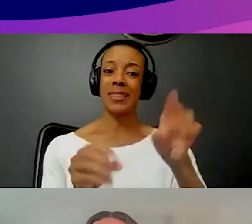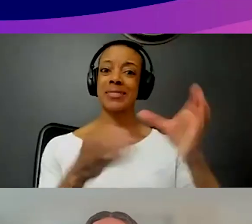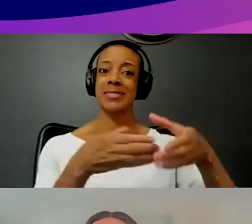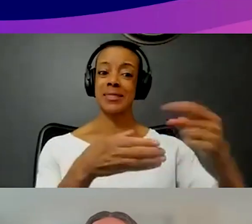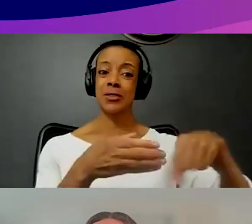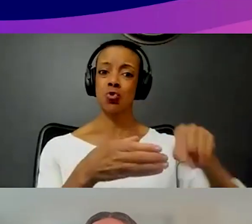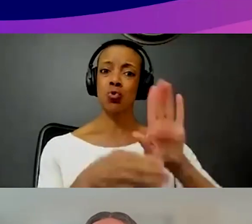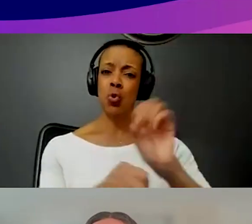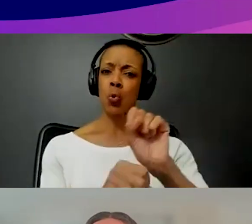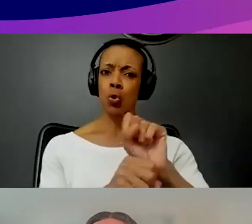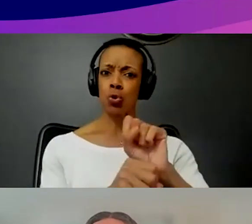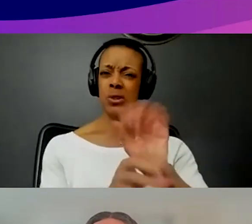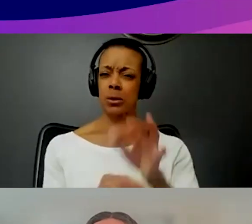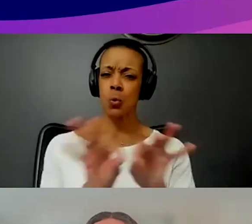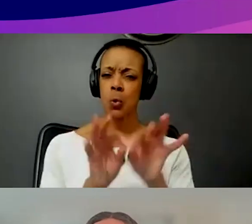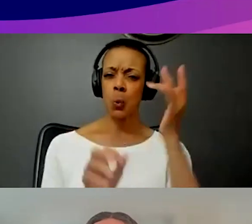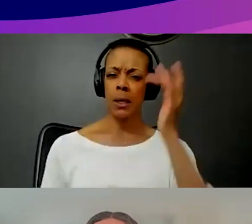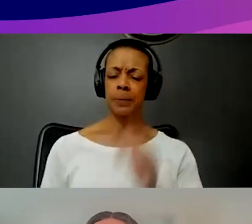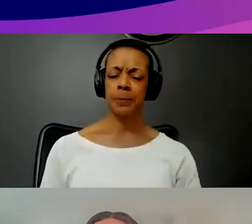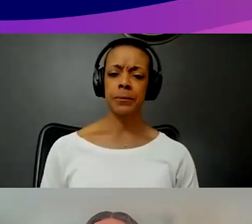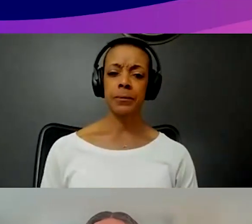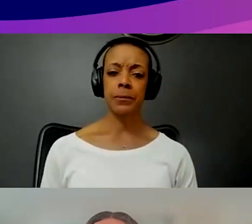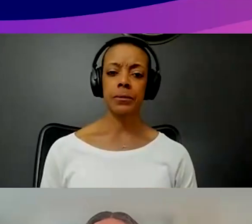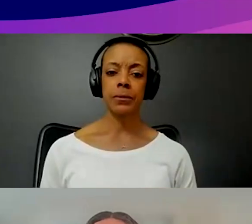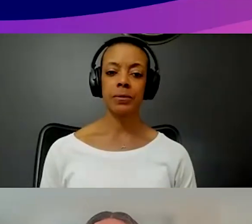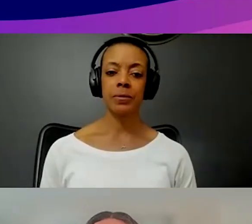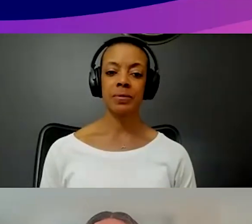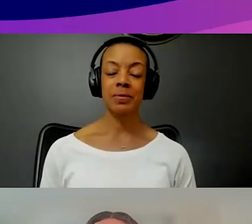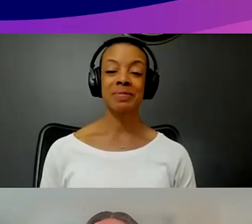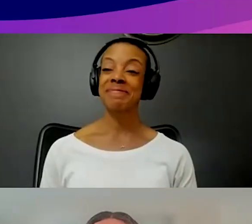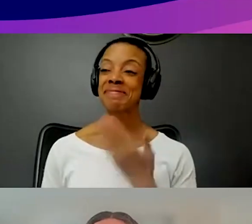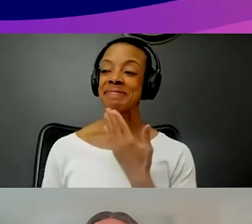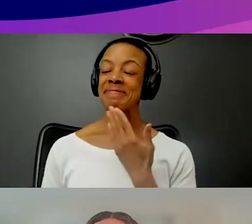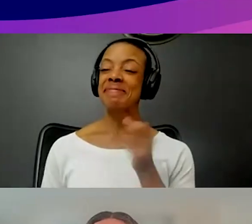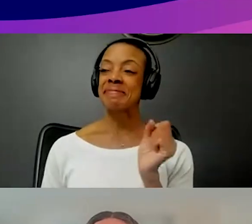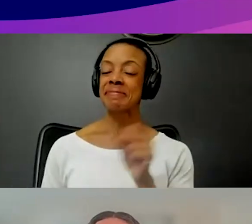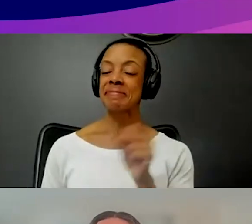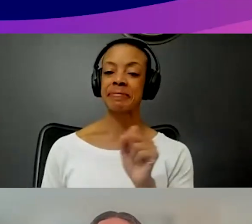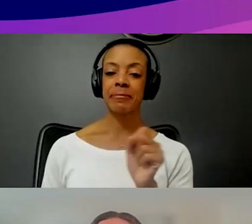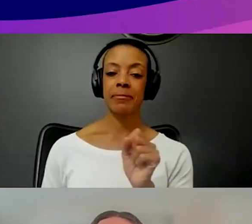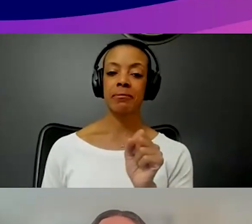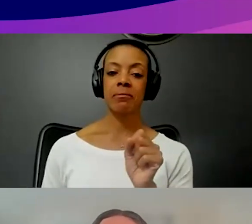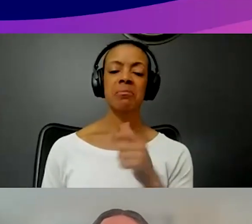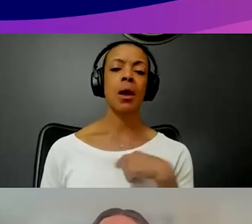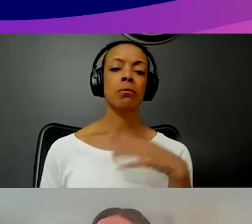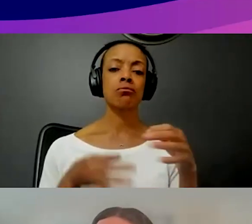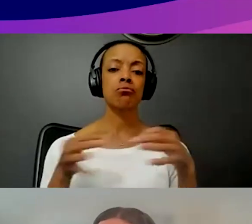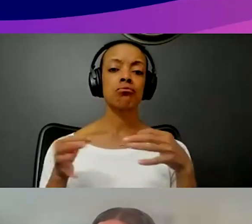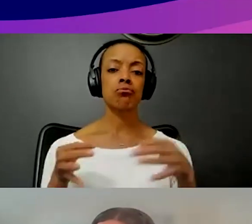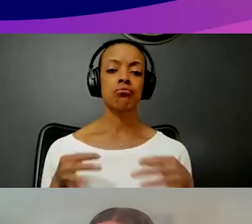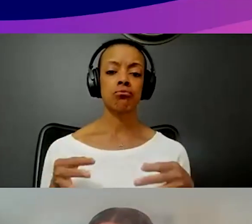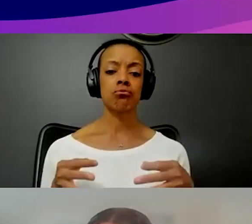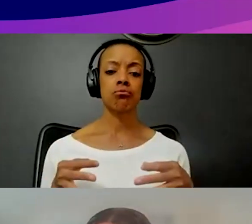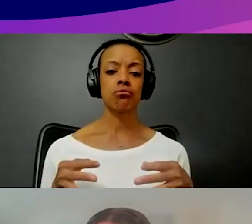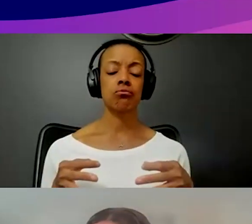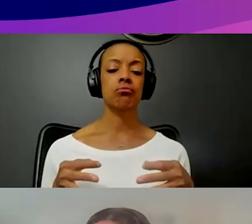your work, how is that important? Yeah, thanks, Katrina. Yeah, I was going to talk a bit about kind of like the